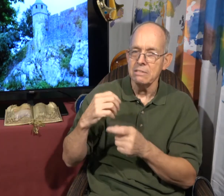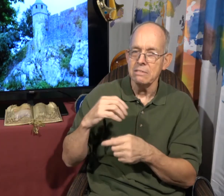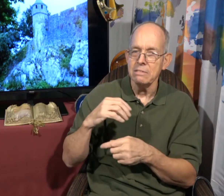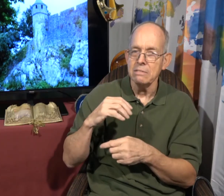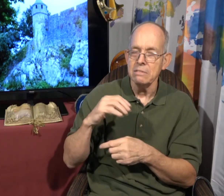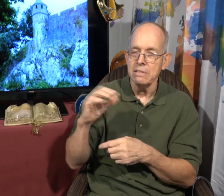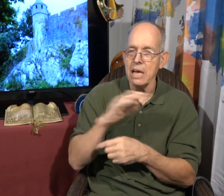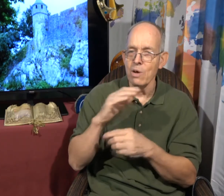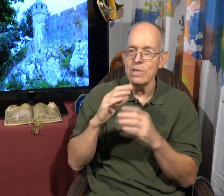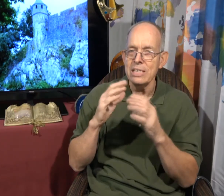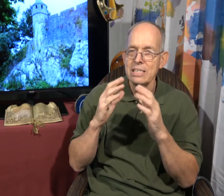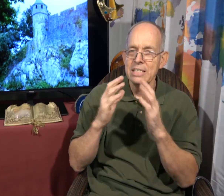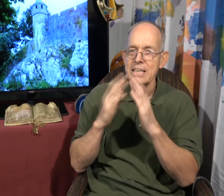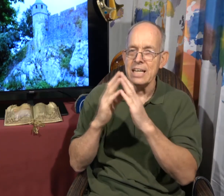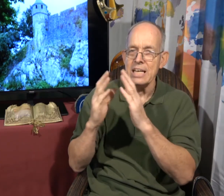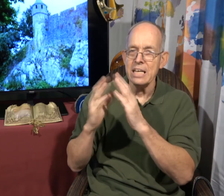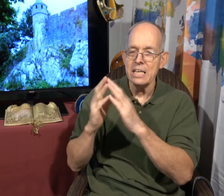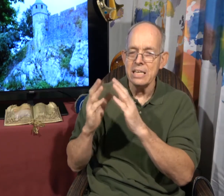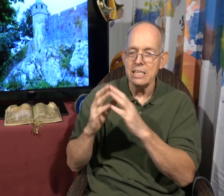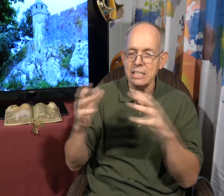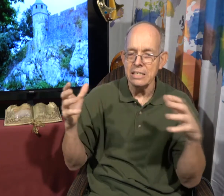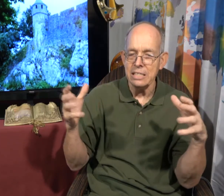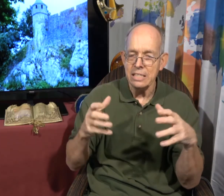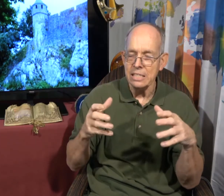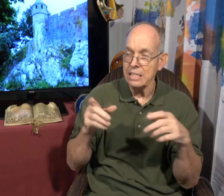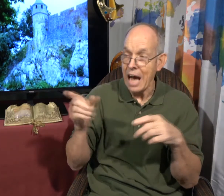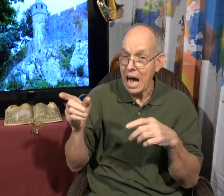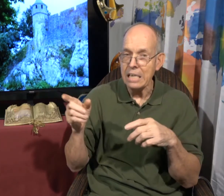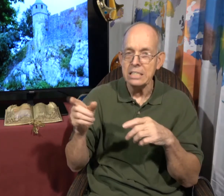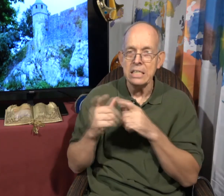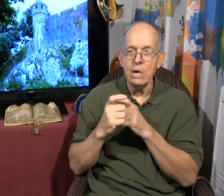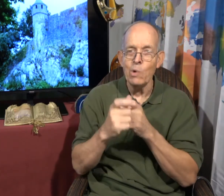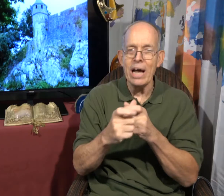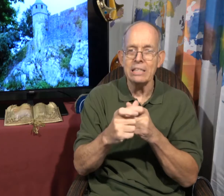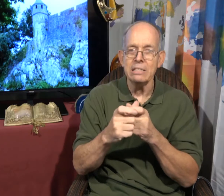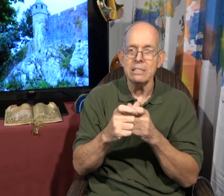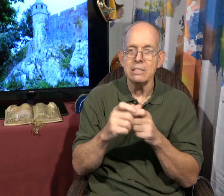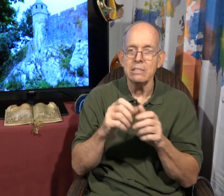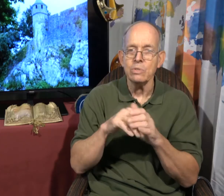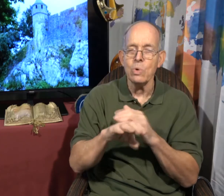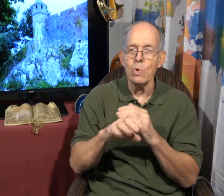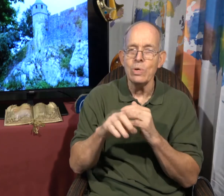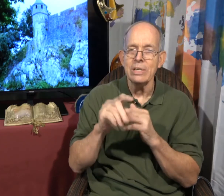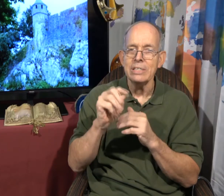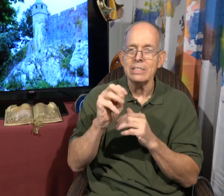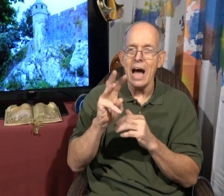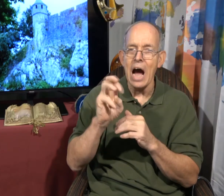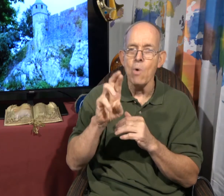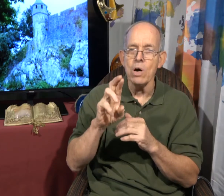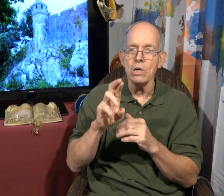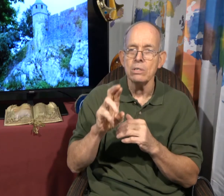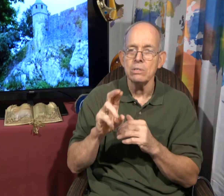When the evening came attack the city,